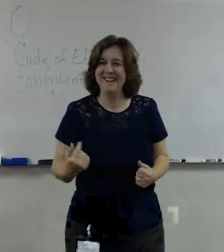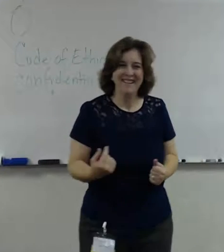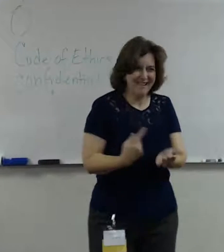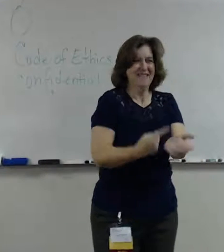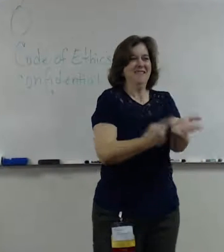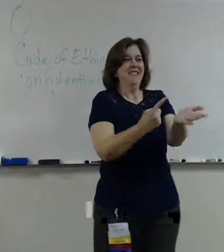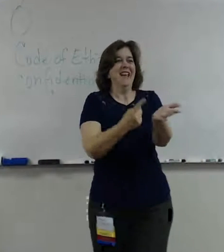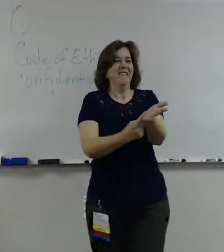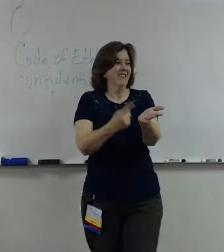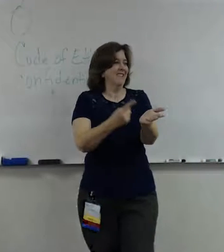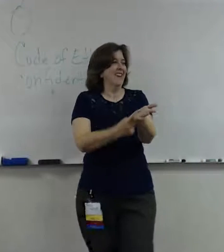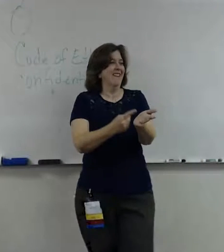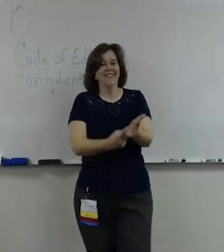Come on. Let's have it.